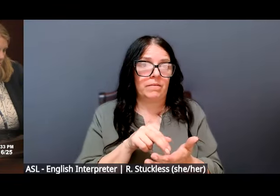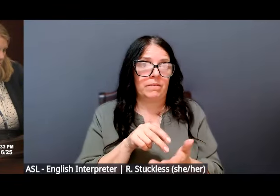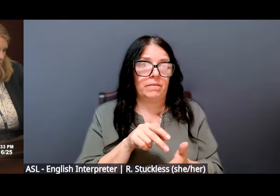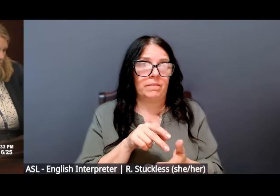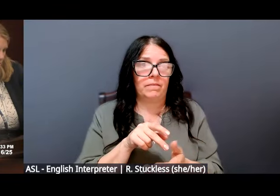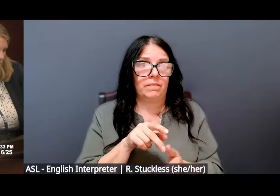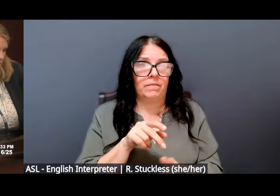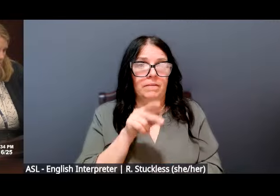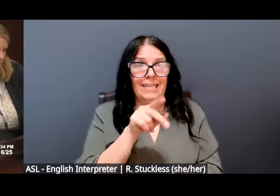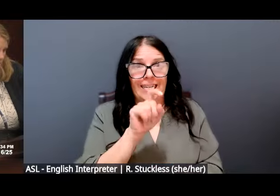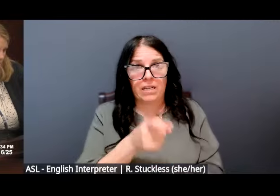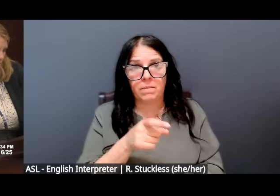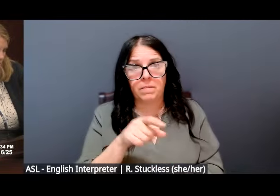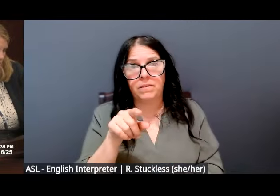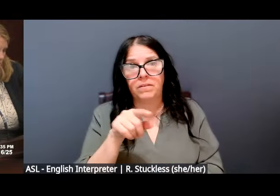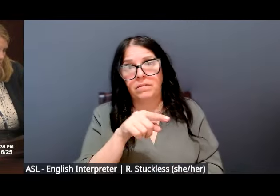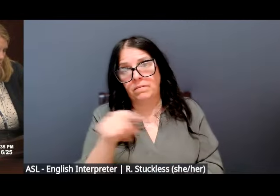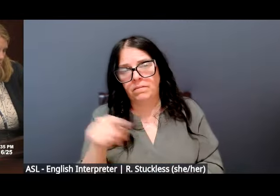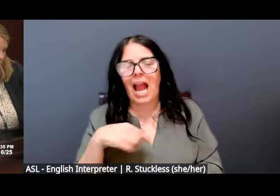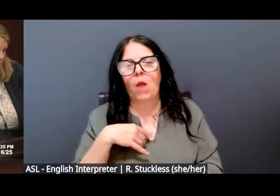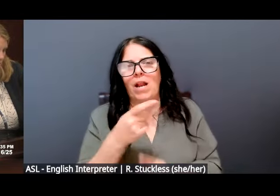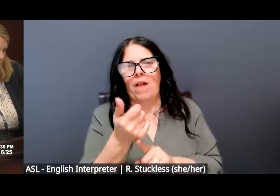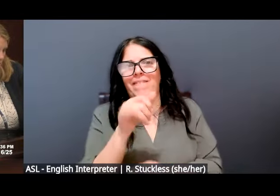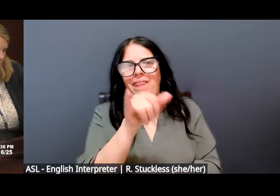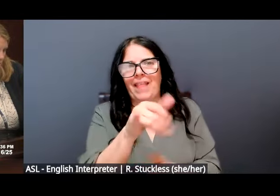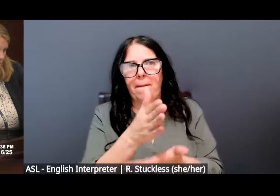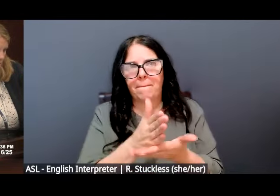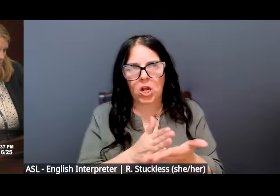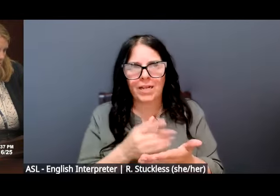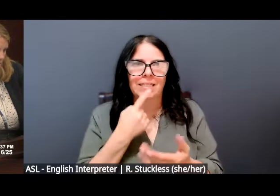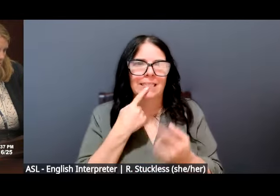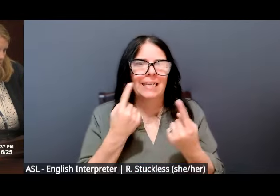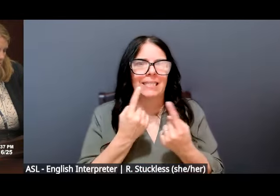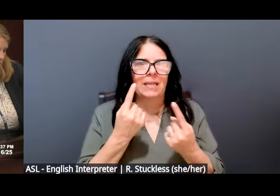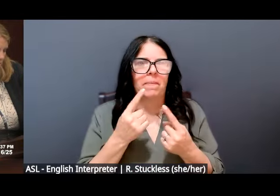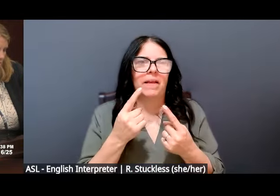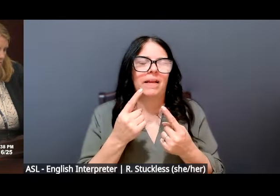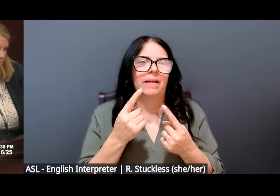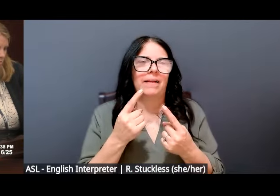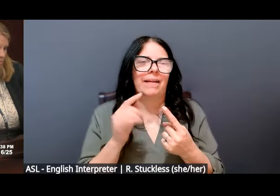that right there and say something along the lines of require